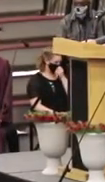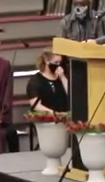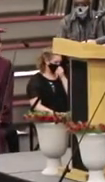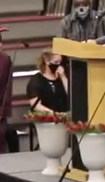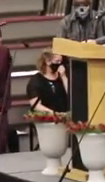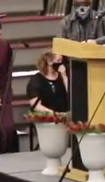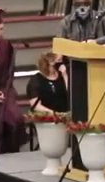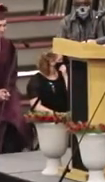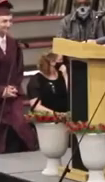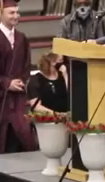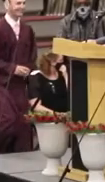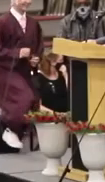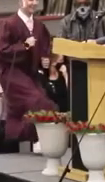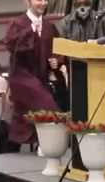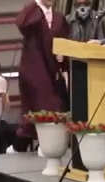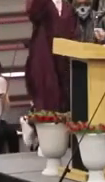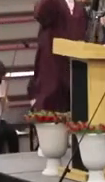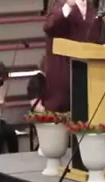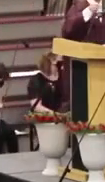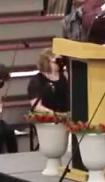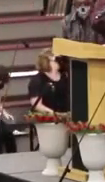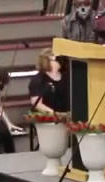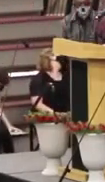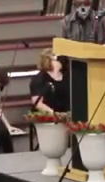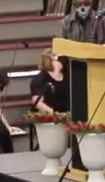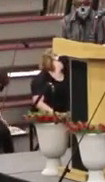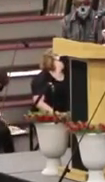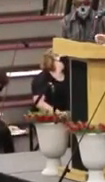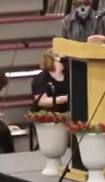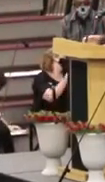Bodie Mohawk Miller.